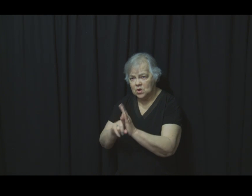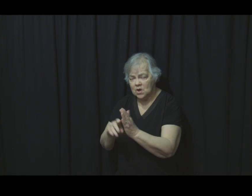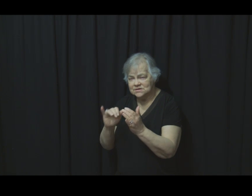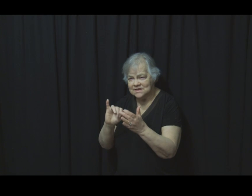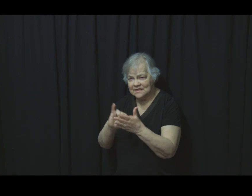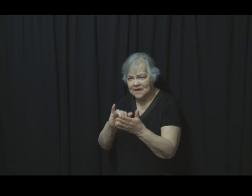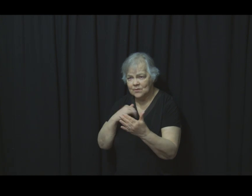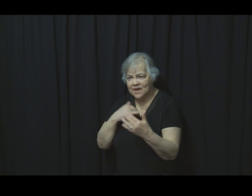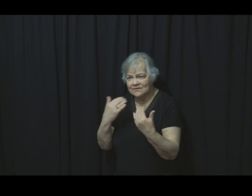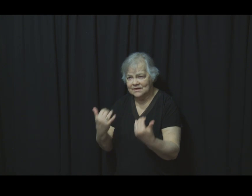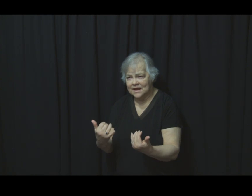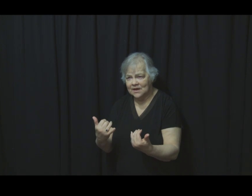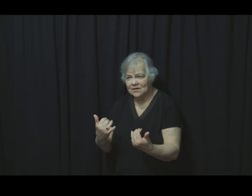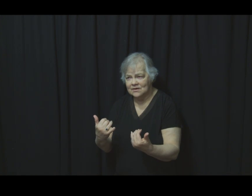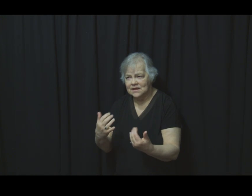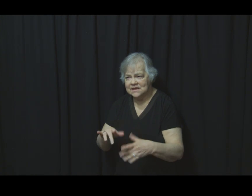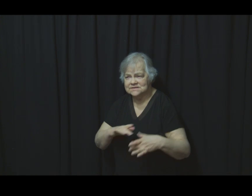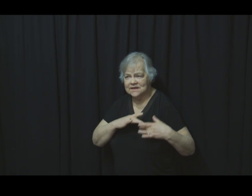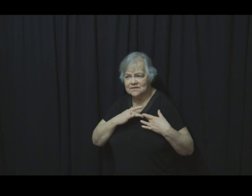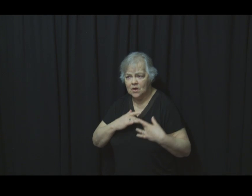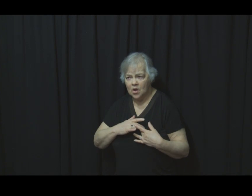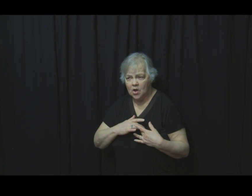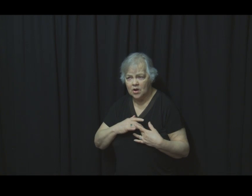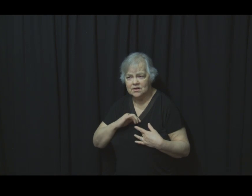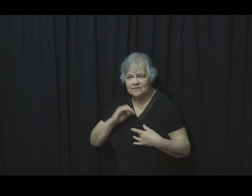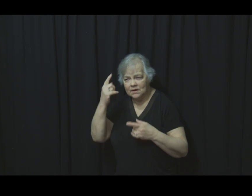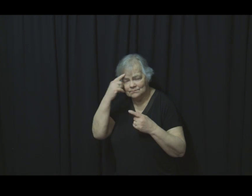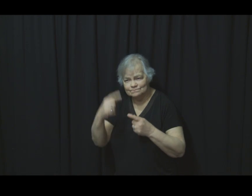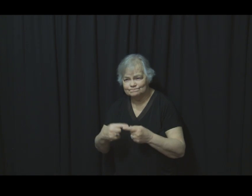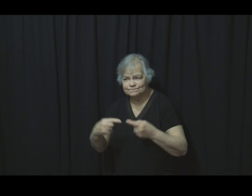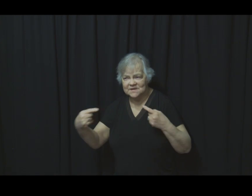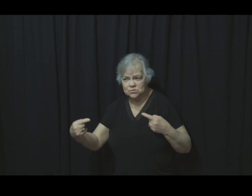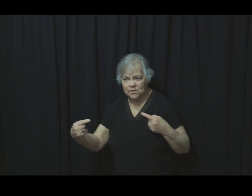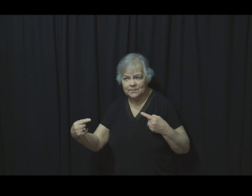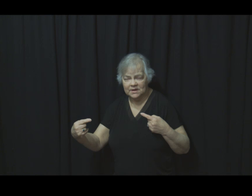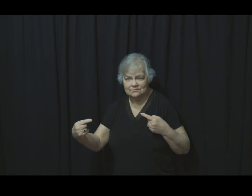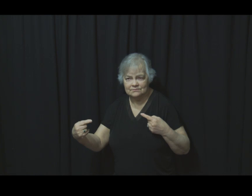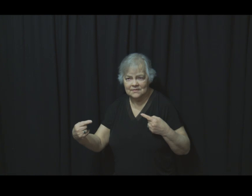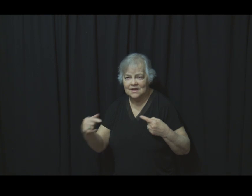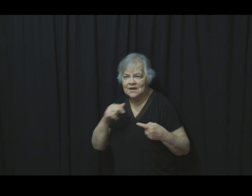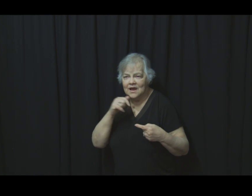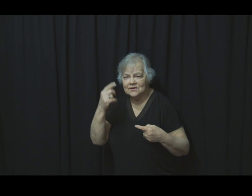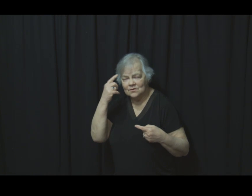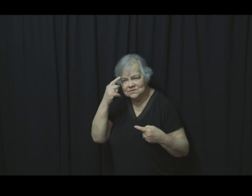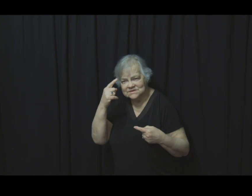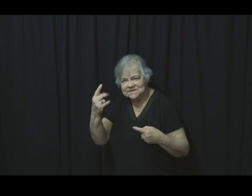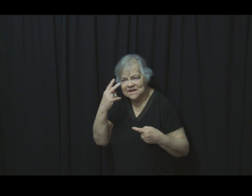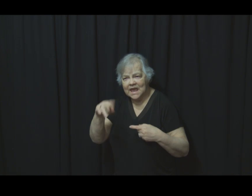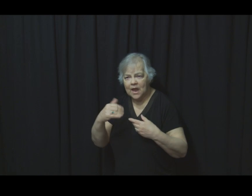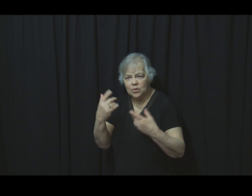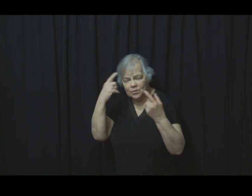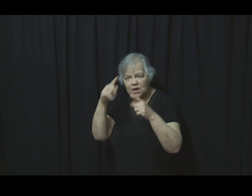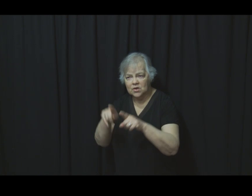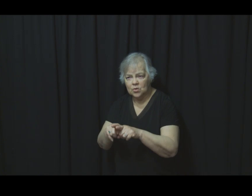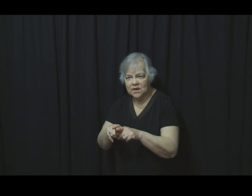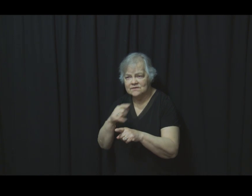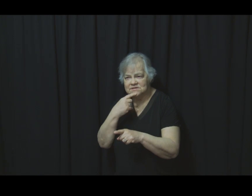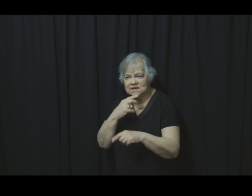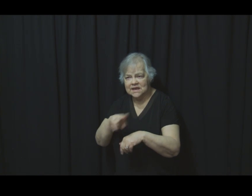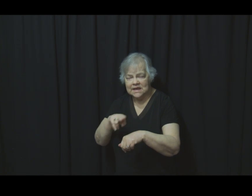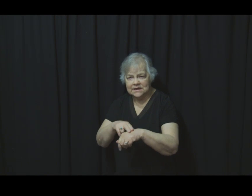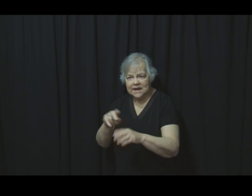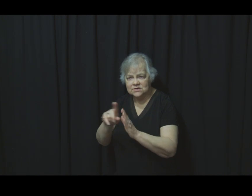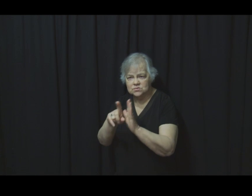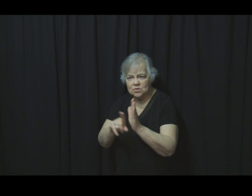now, I think is at the heart of our disagreement. I don't see how we're ever going to agree with that if you insist that natural laws